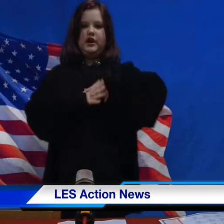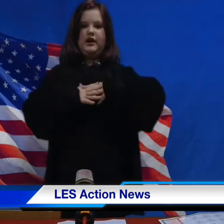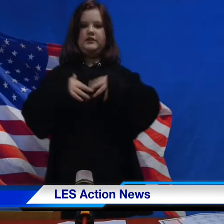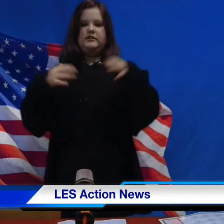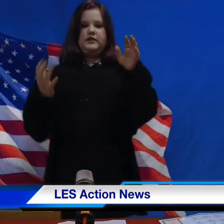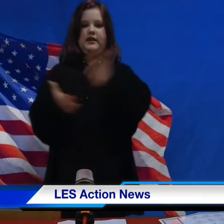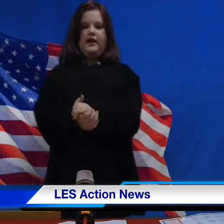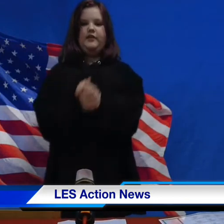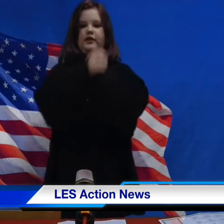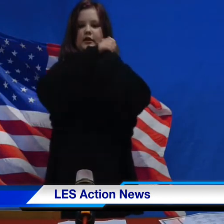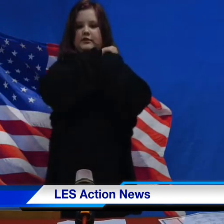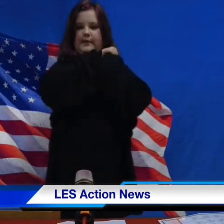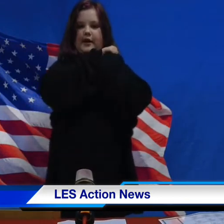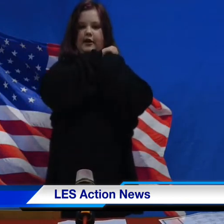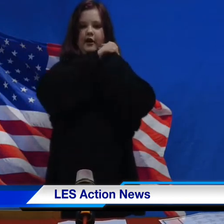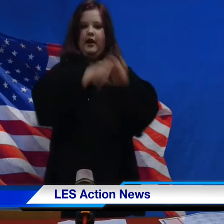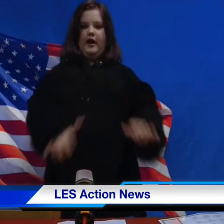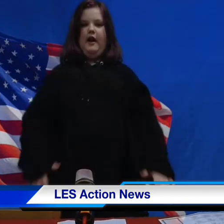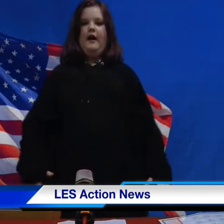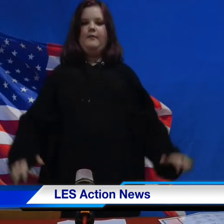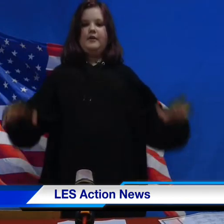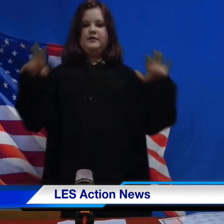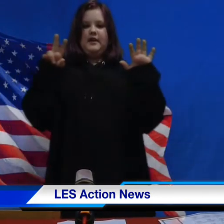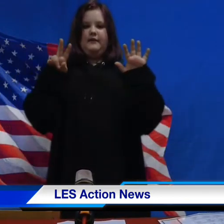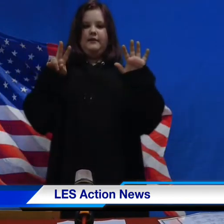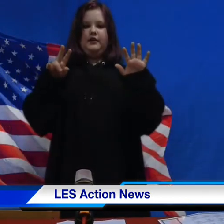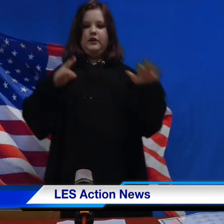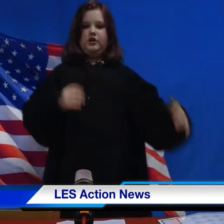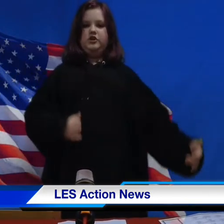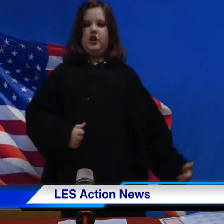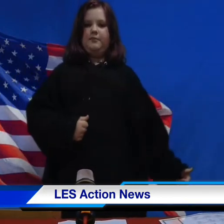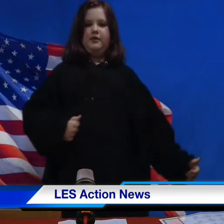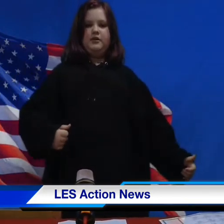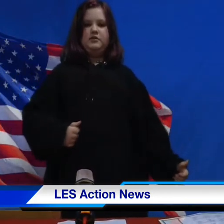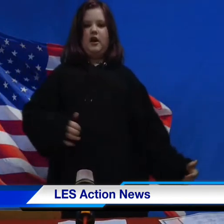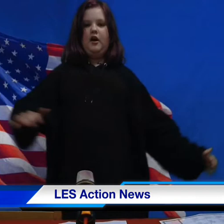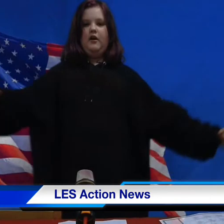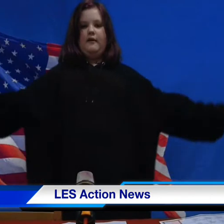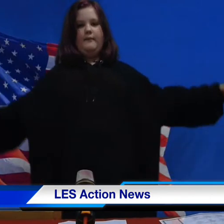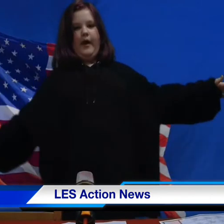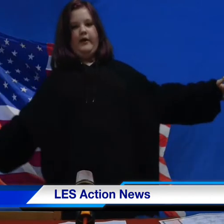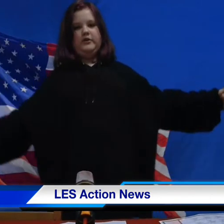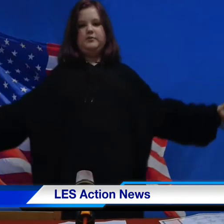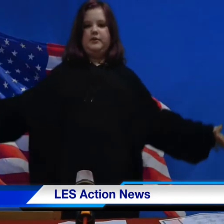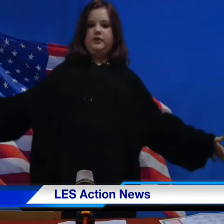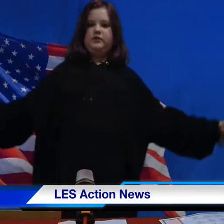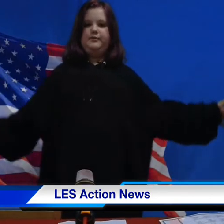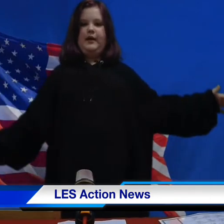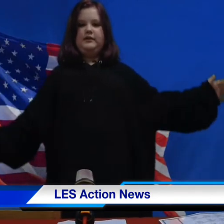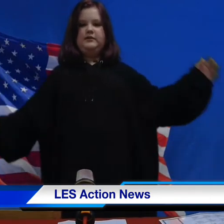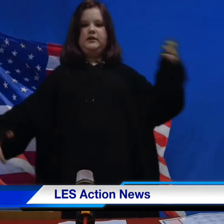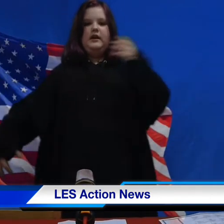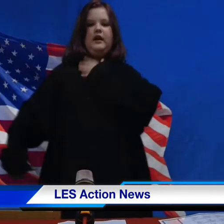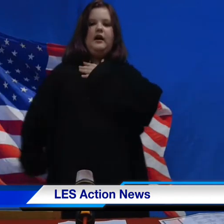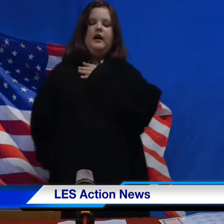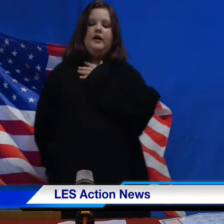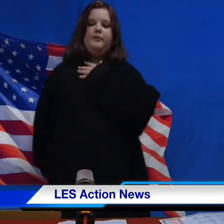synergize. Together is better. Habit 7, sharpen the saw, balance feels best. I